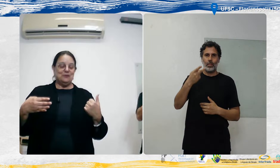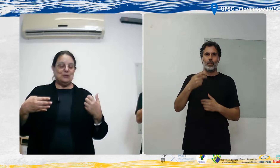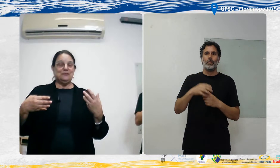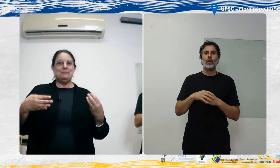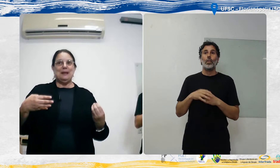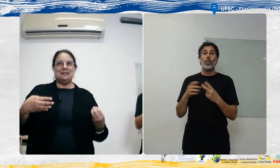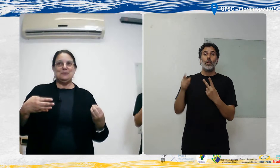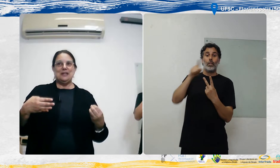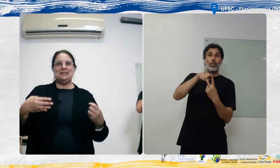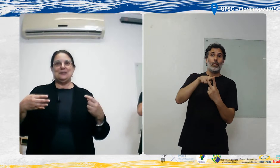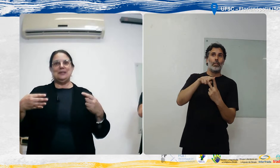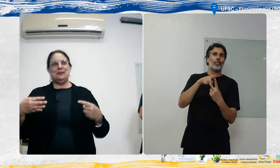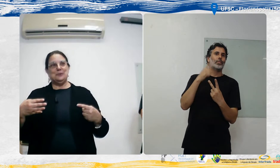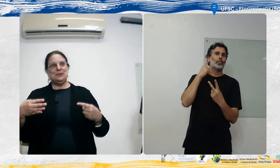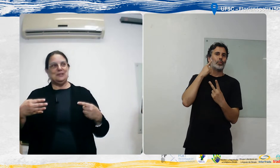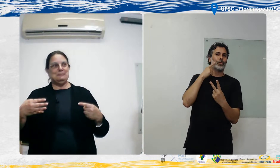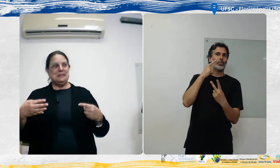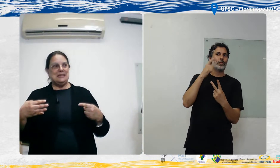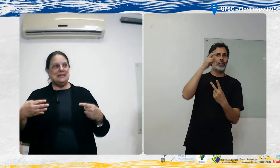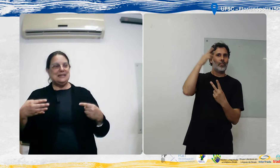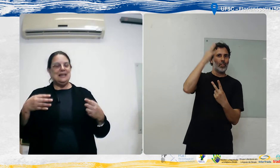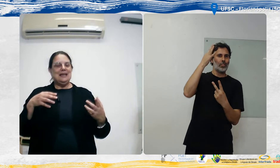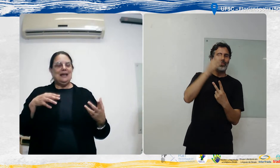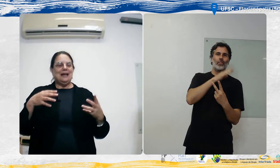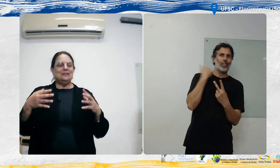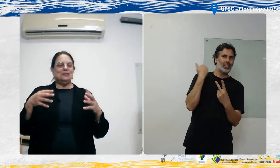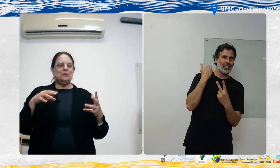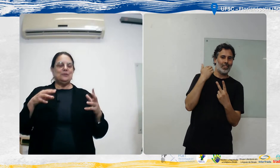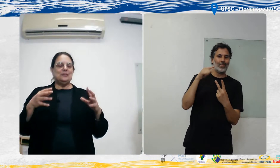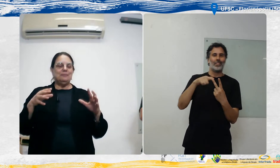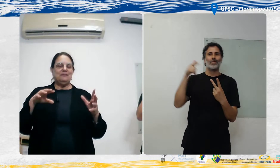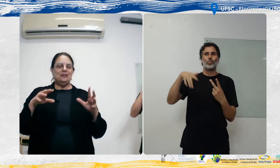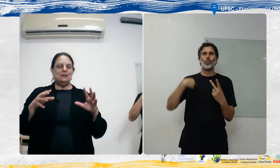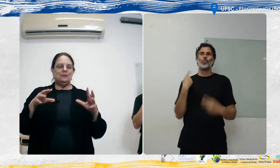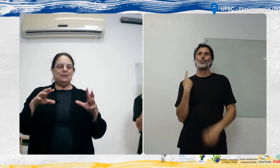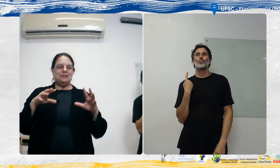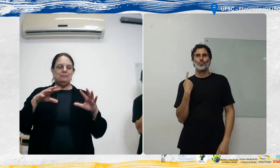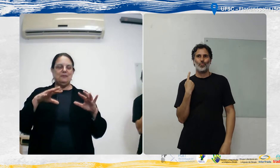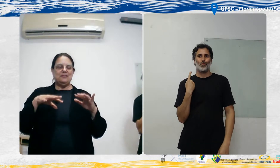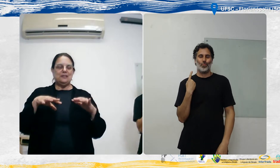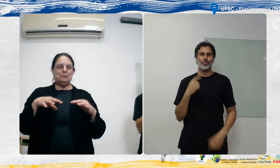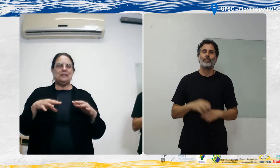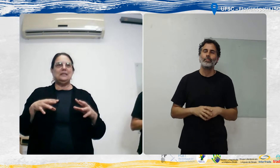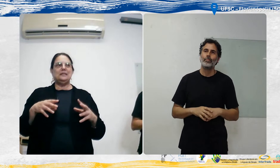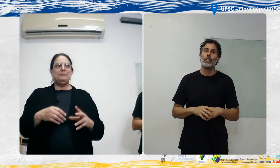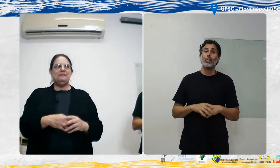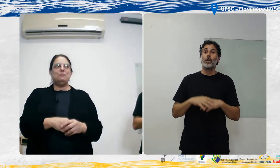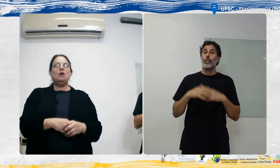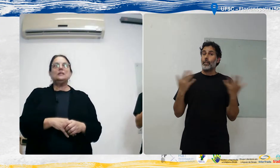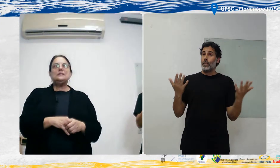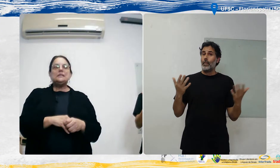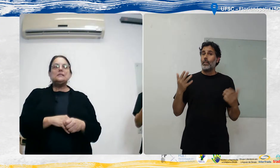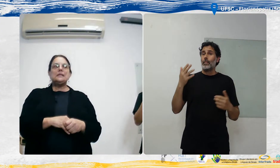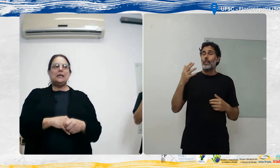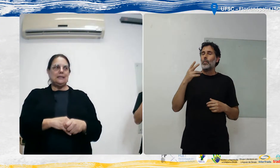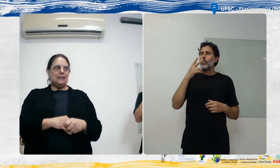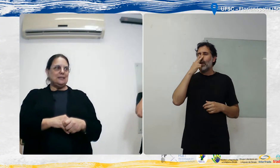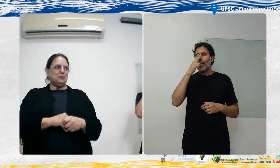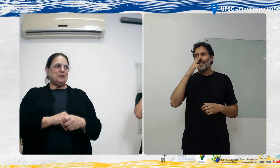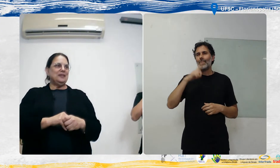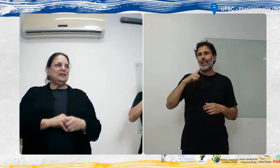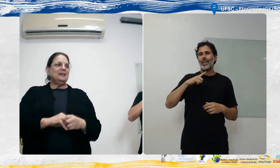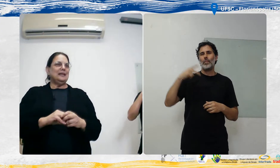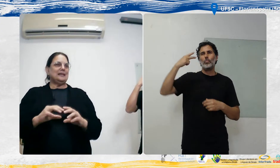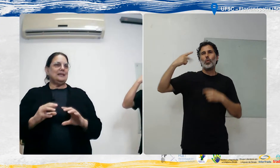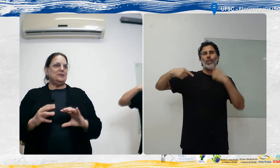deaf philosopher passed away, so then there was just me. And so some of this was a little bit of politics at Gallaudet,